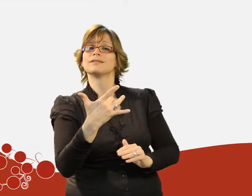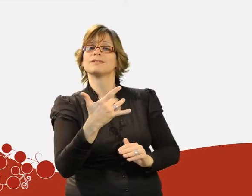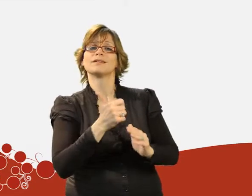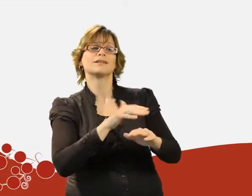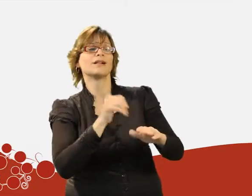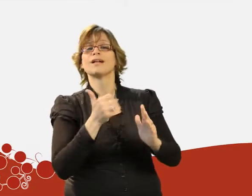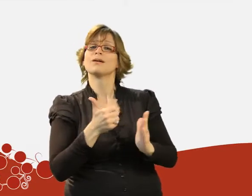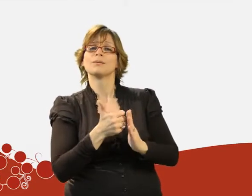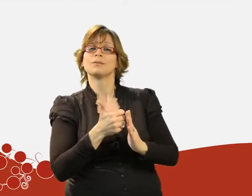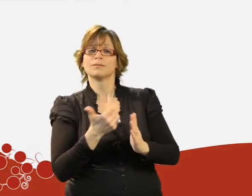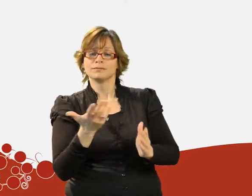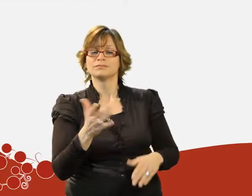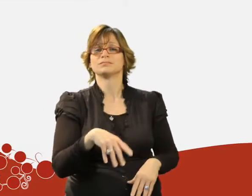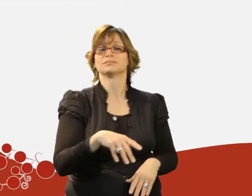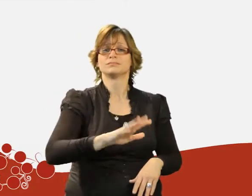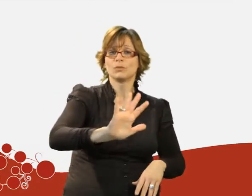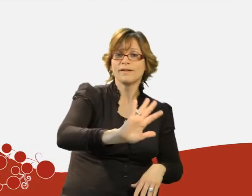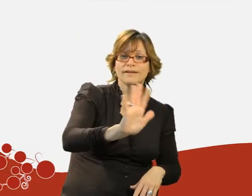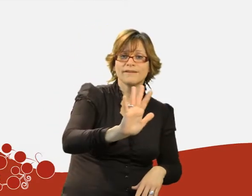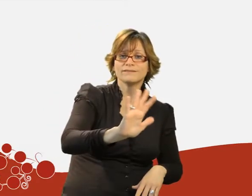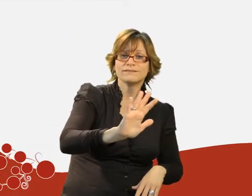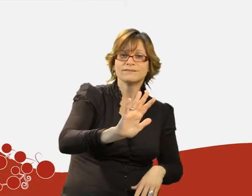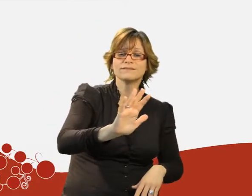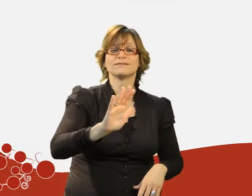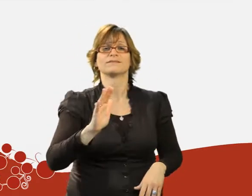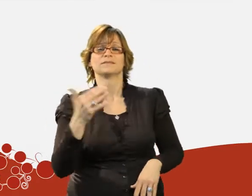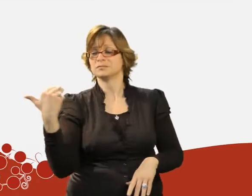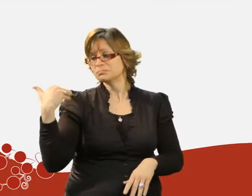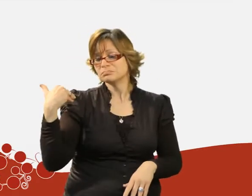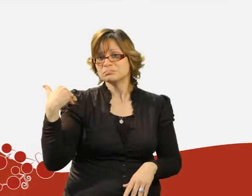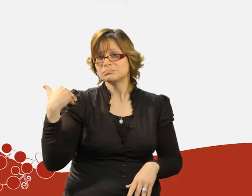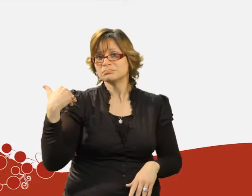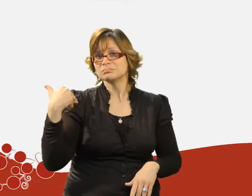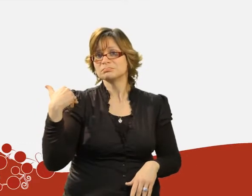being able to hear, deaf people use other methods, waving, a tap on the shoulder,